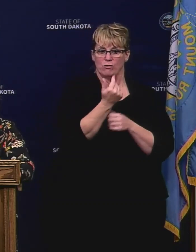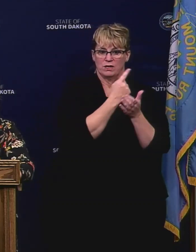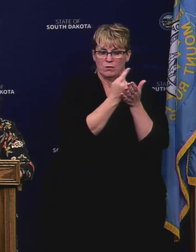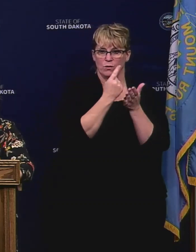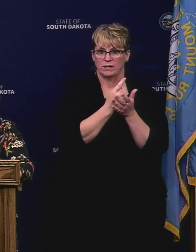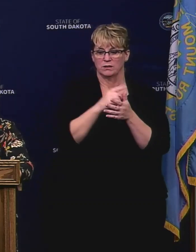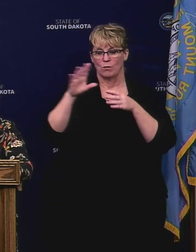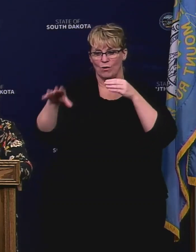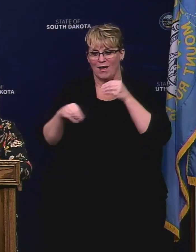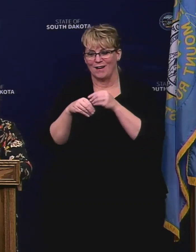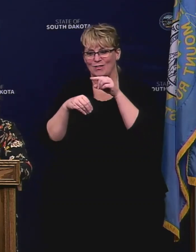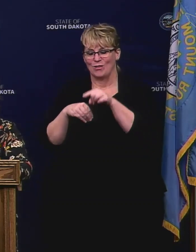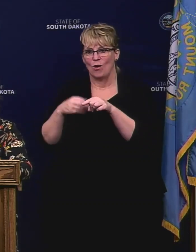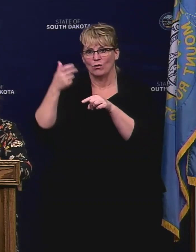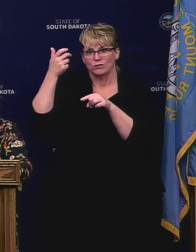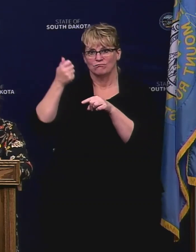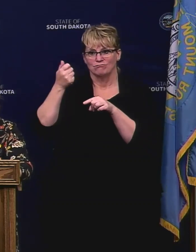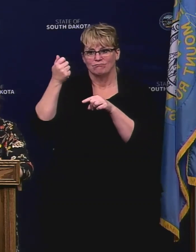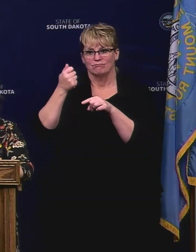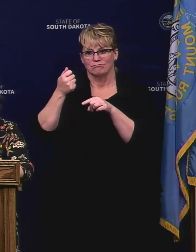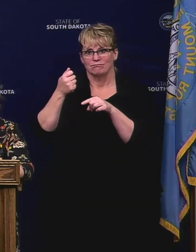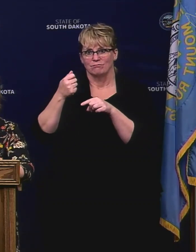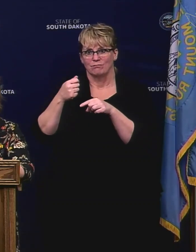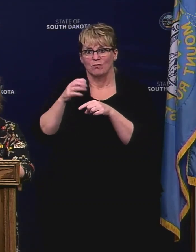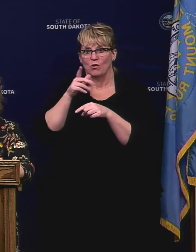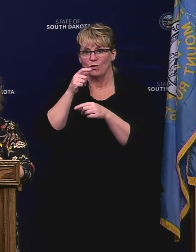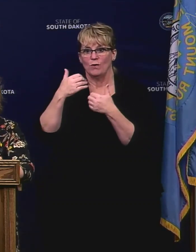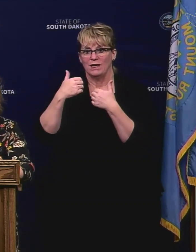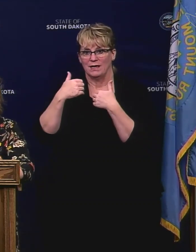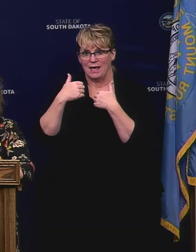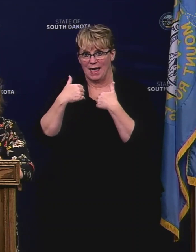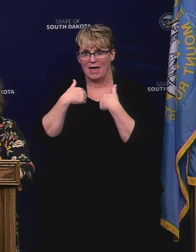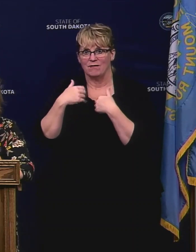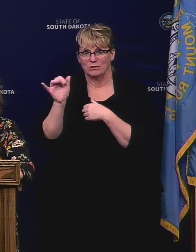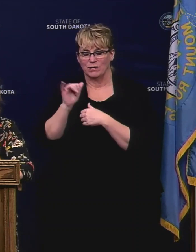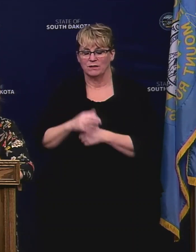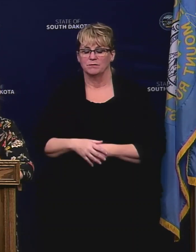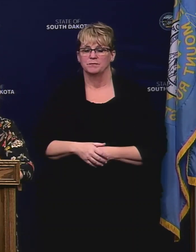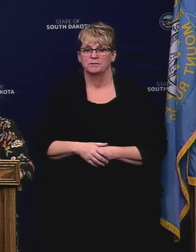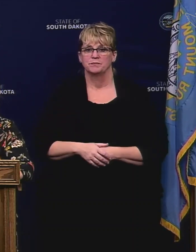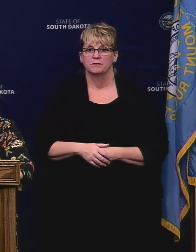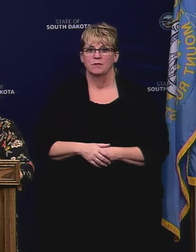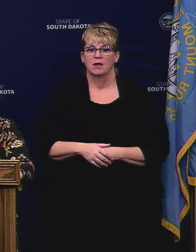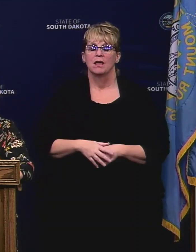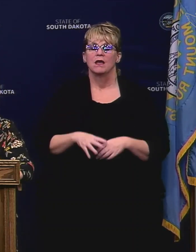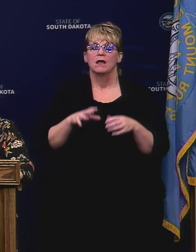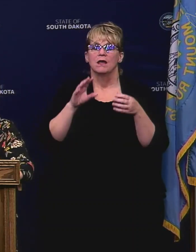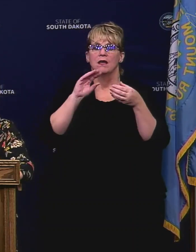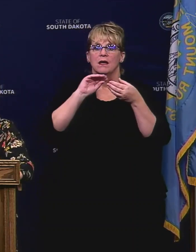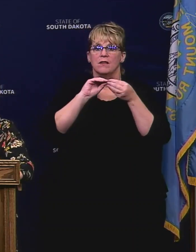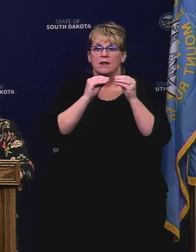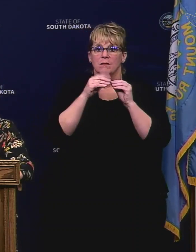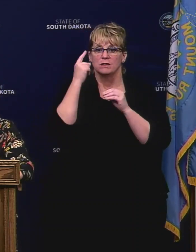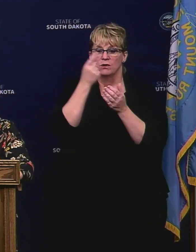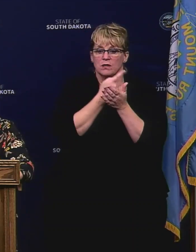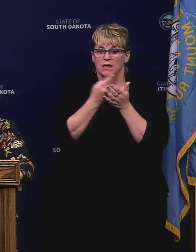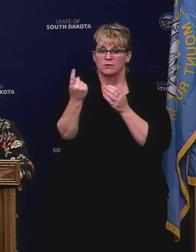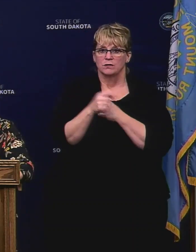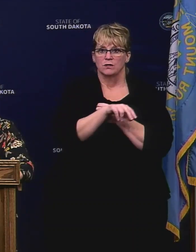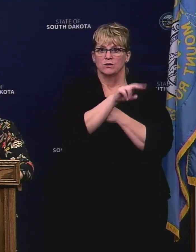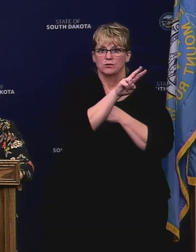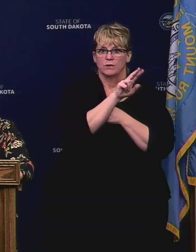are now adding those claims to the ones that we are able to take as well. Our continued claim numbers for last week